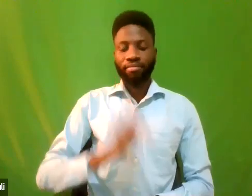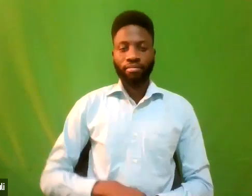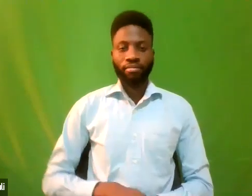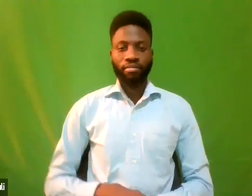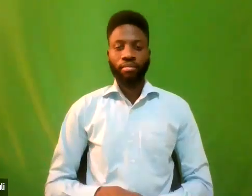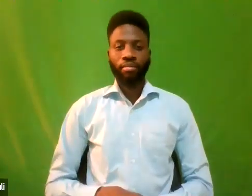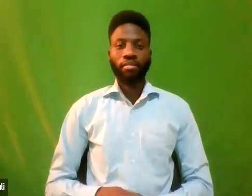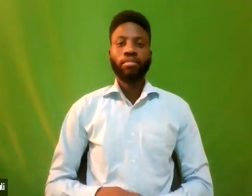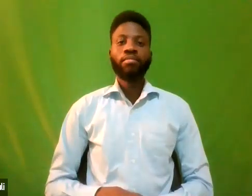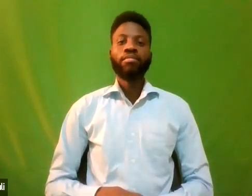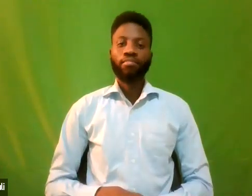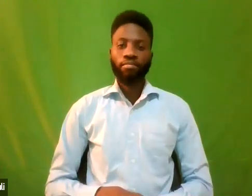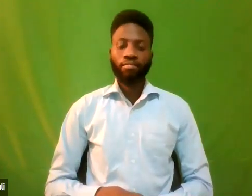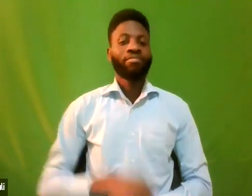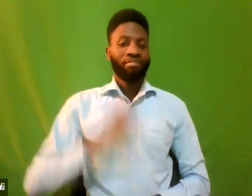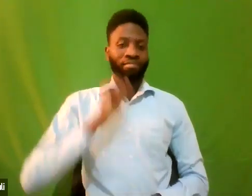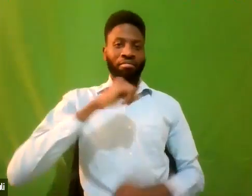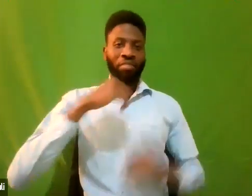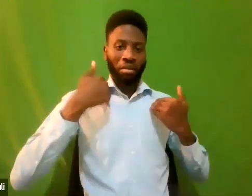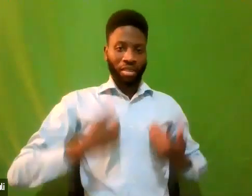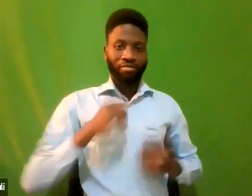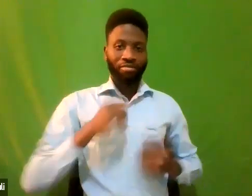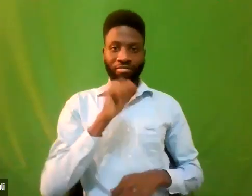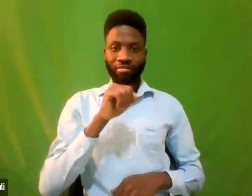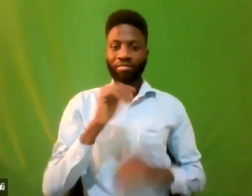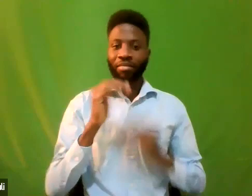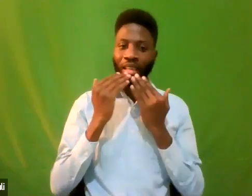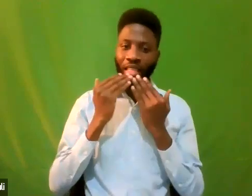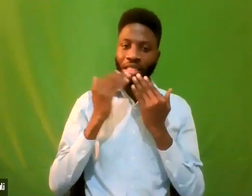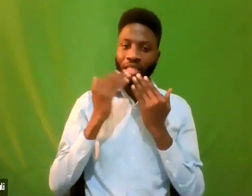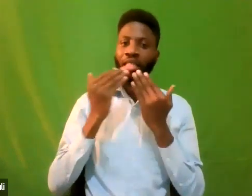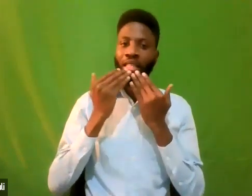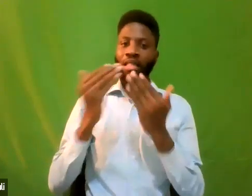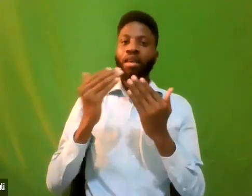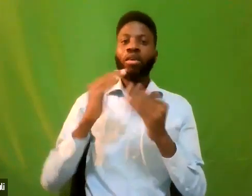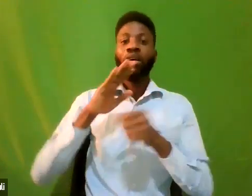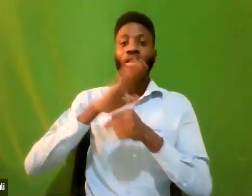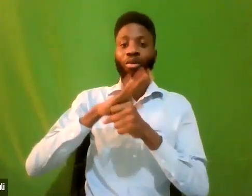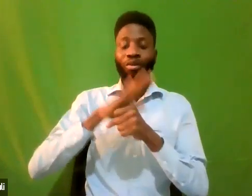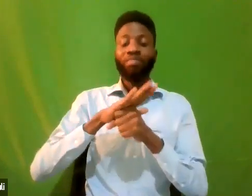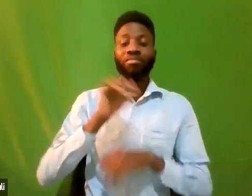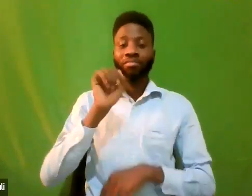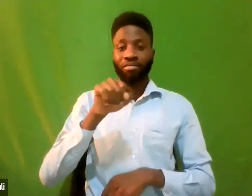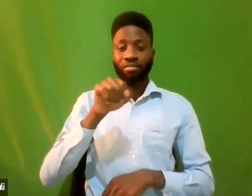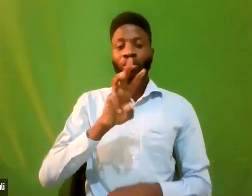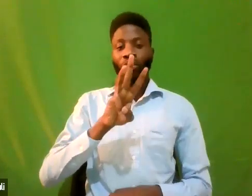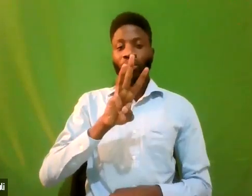Yes, that's me, madam. Thank you very much. Yes, I'm William Onkoba. I'm the